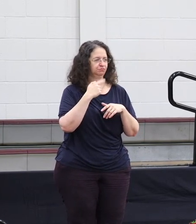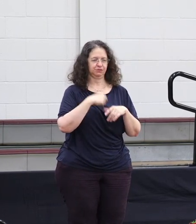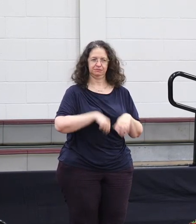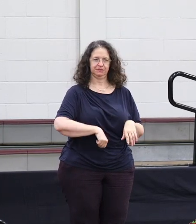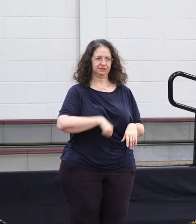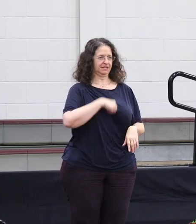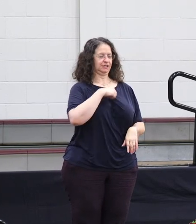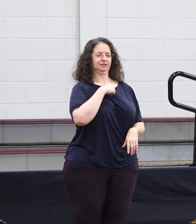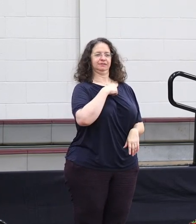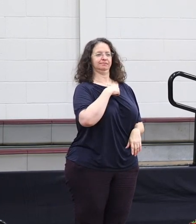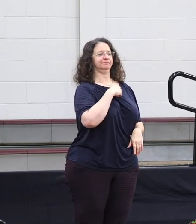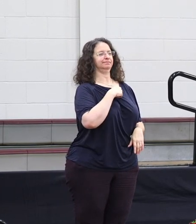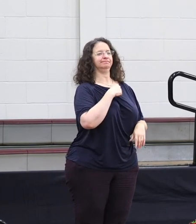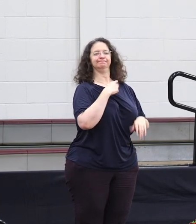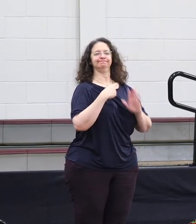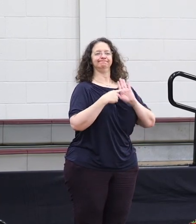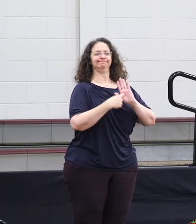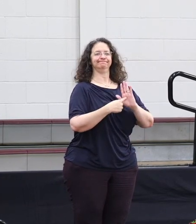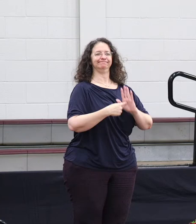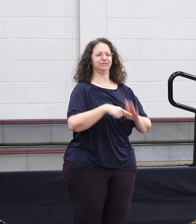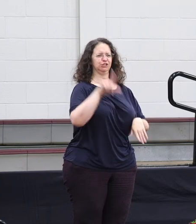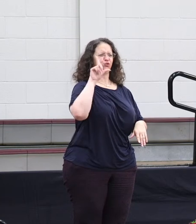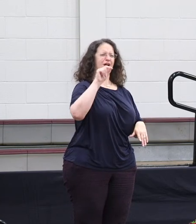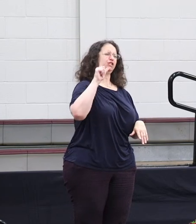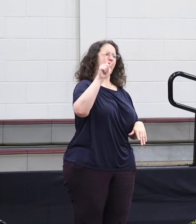loud and proud as possible.